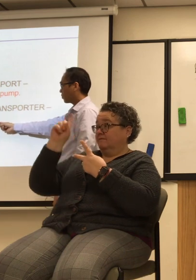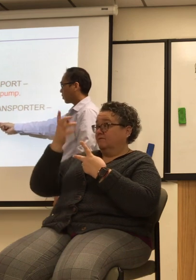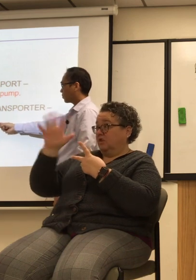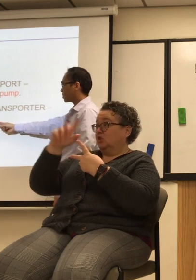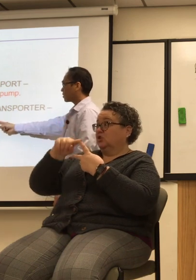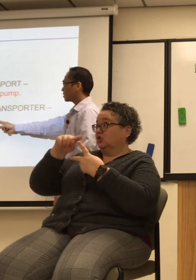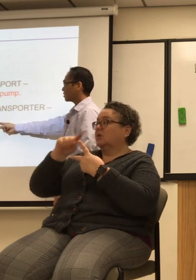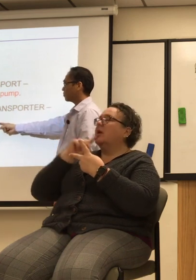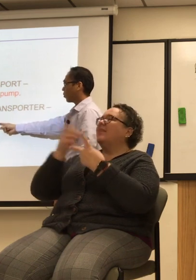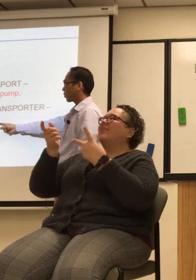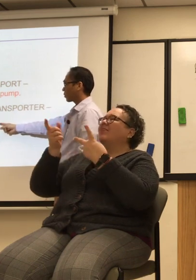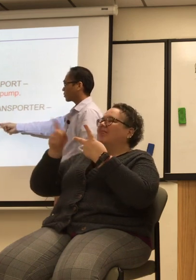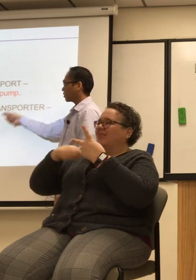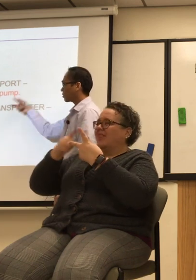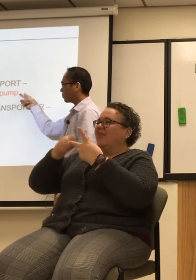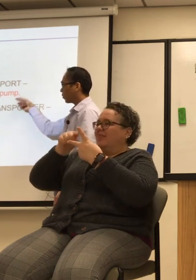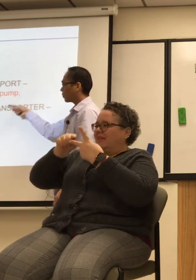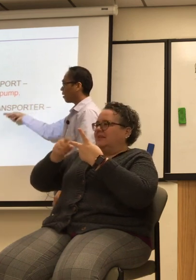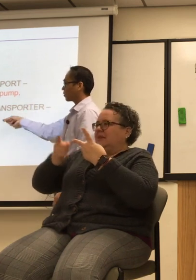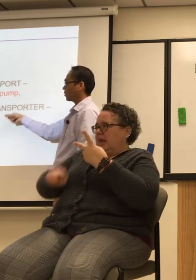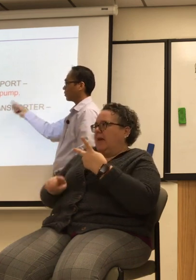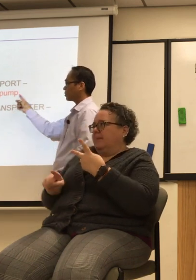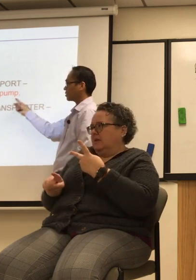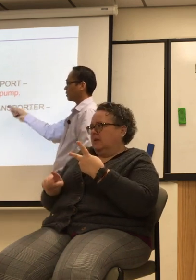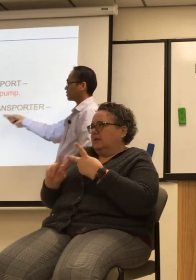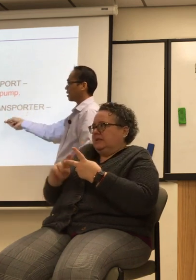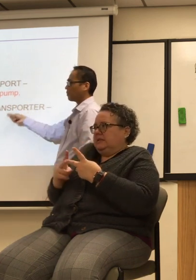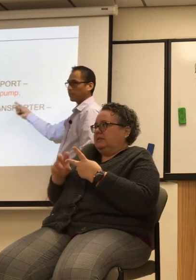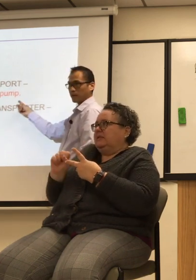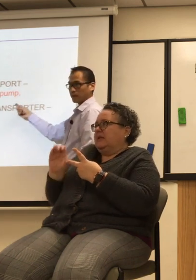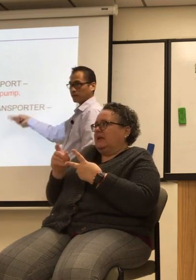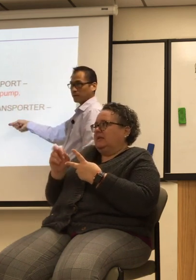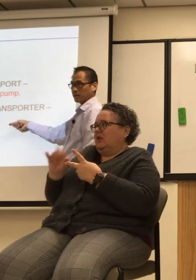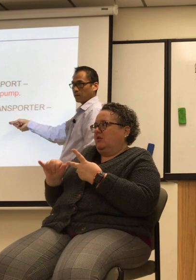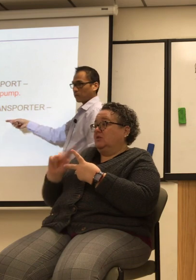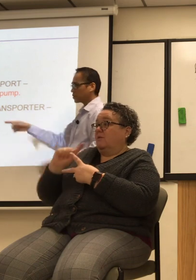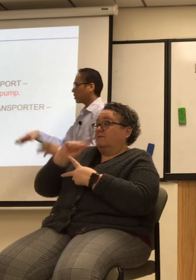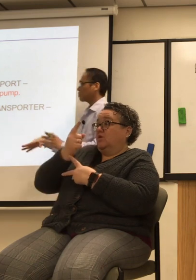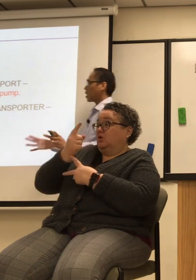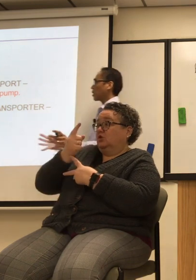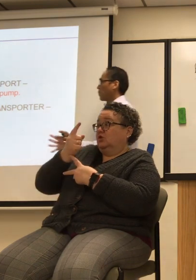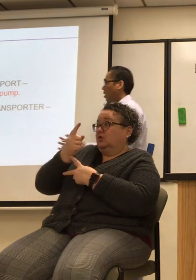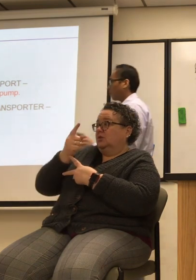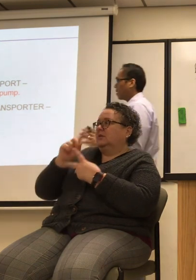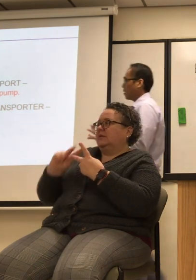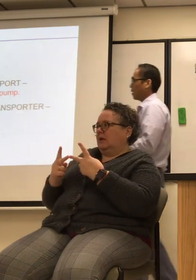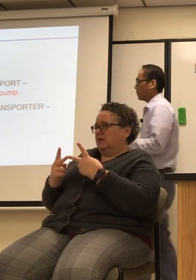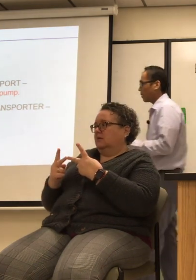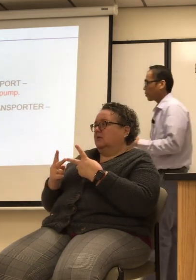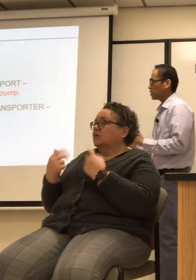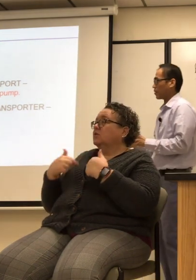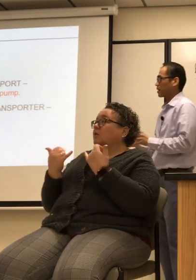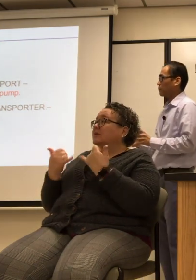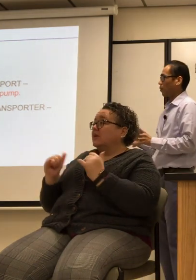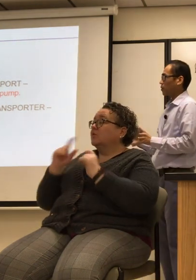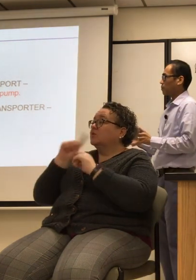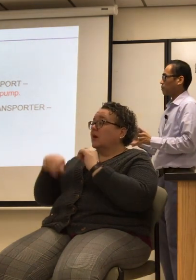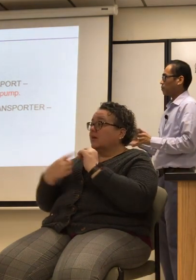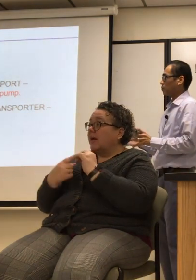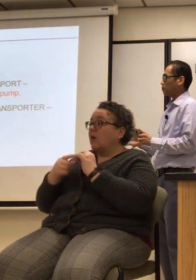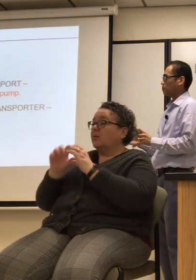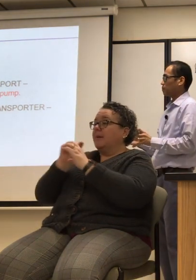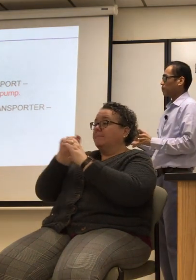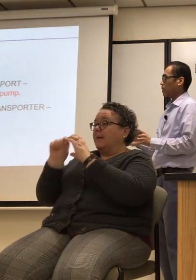sodium glucose symporter. So these are both molecules in the cell membrane. We're still talking about membrane